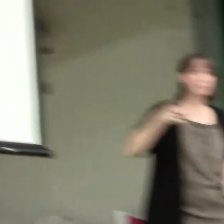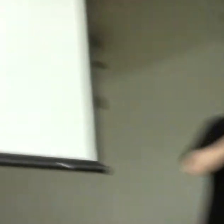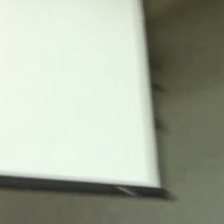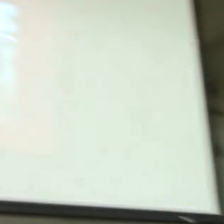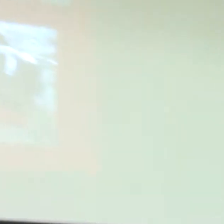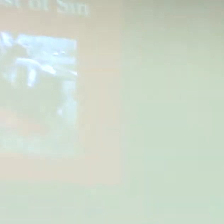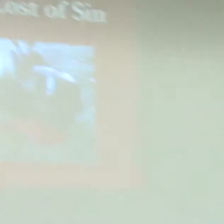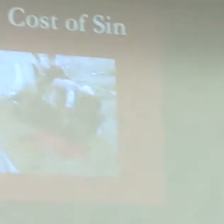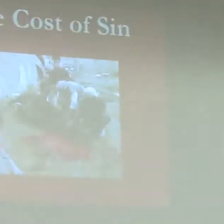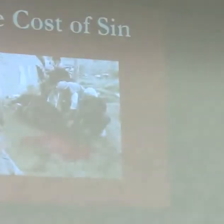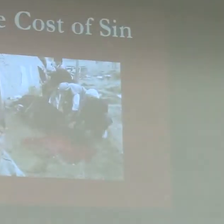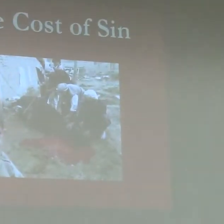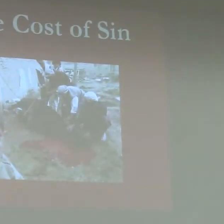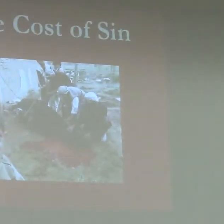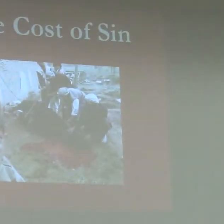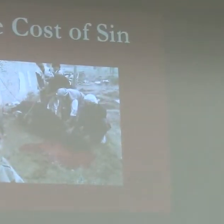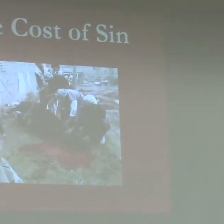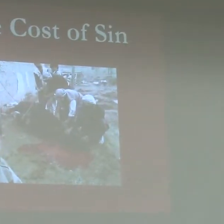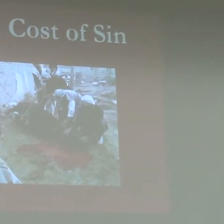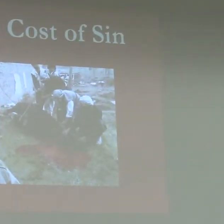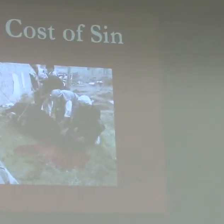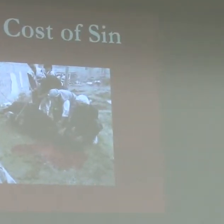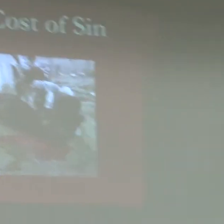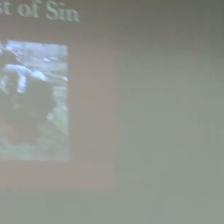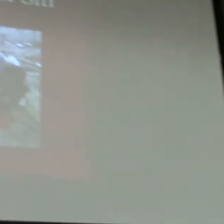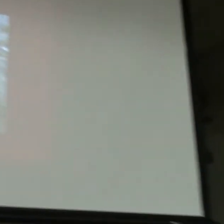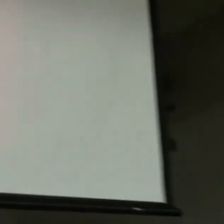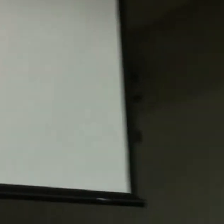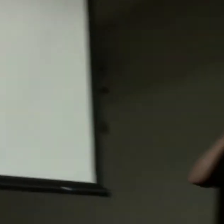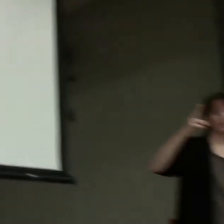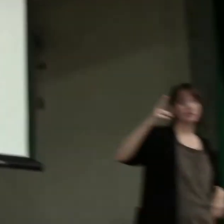But the truth of the matter is, the cost of sin is high.